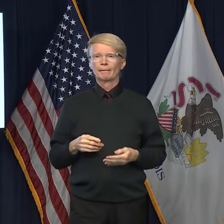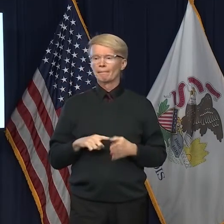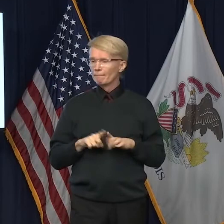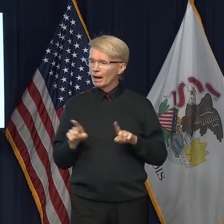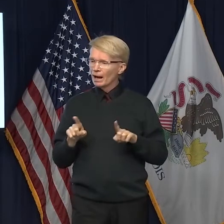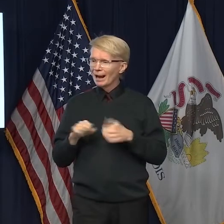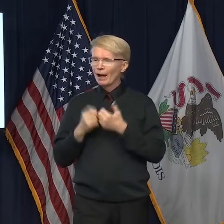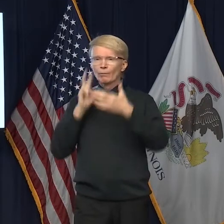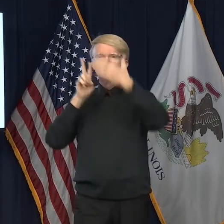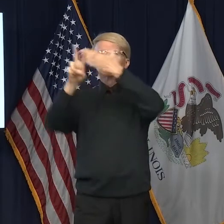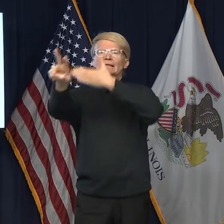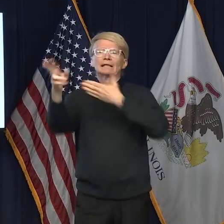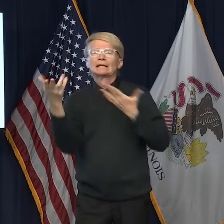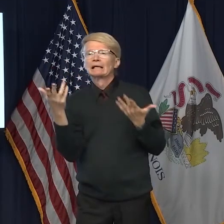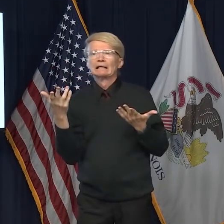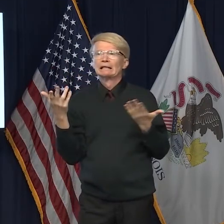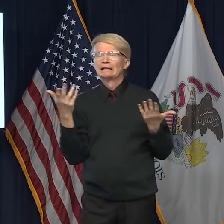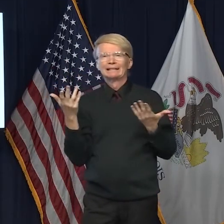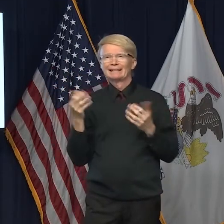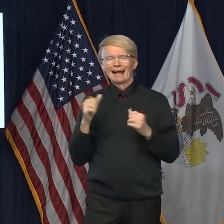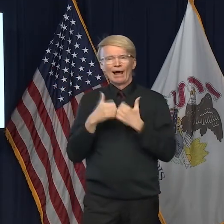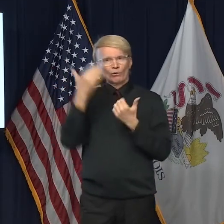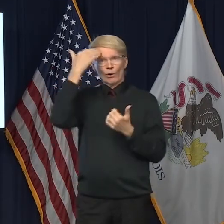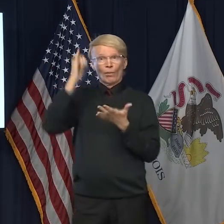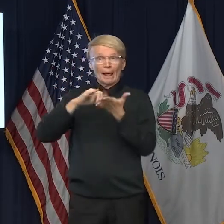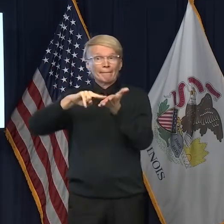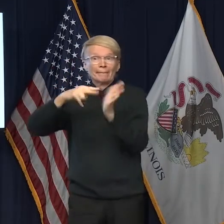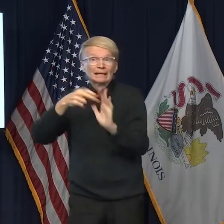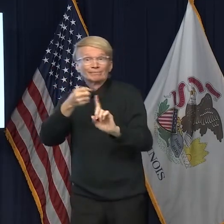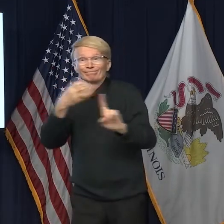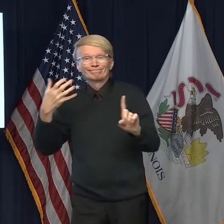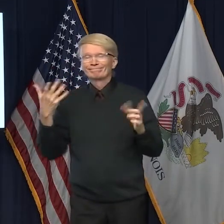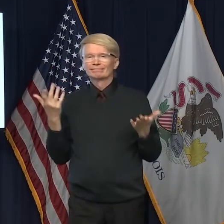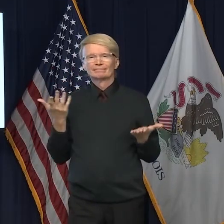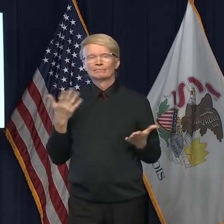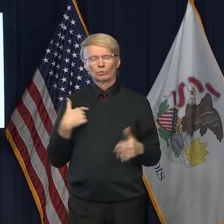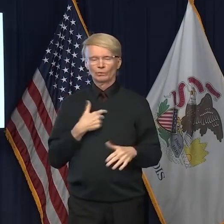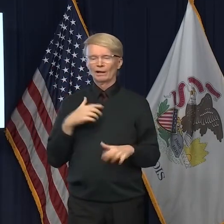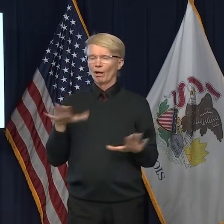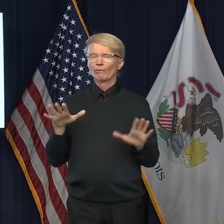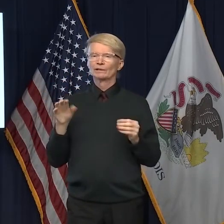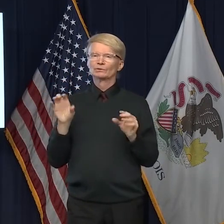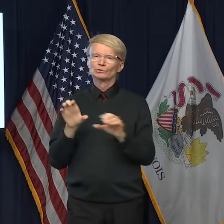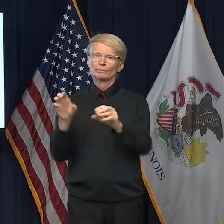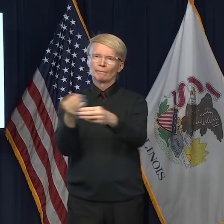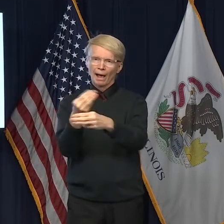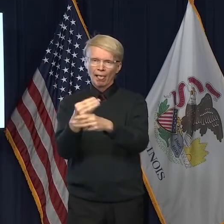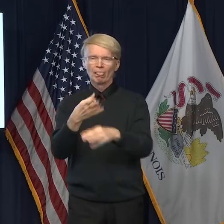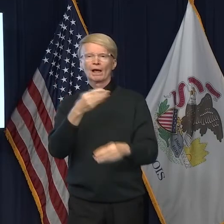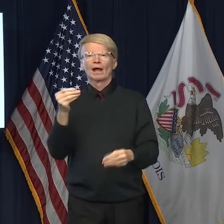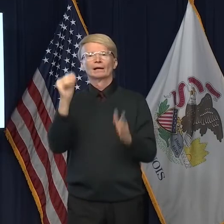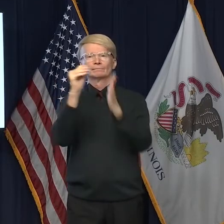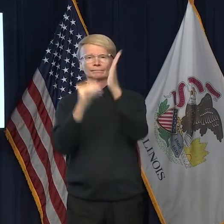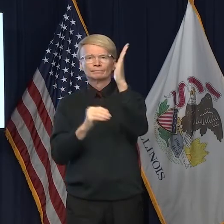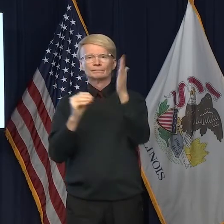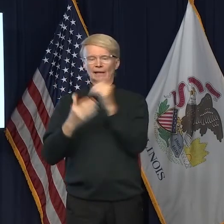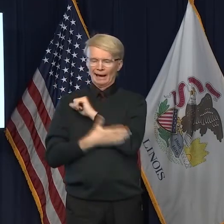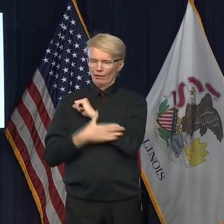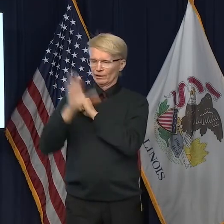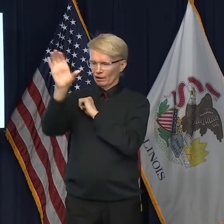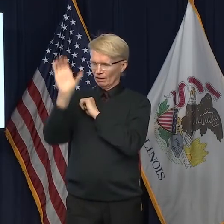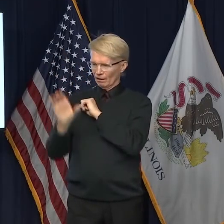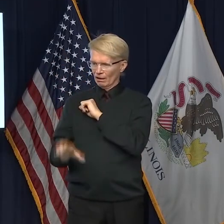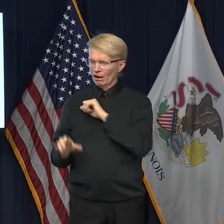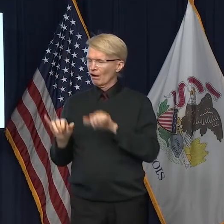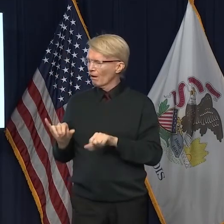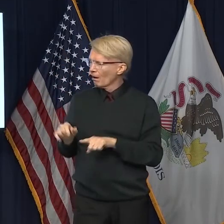It just, this sounds like a fair metric. We identified the 50 counties, and then we said, oh, wow, some of these counties don't actually